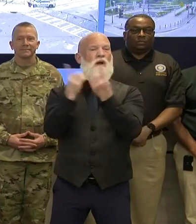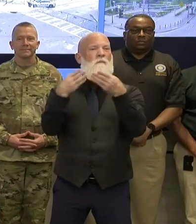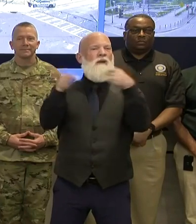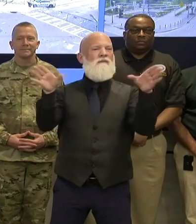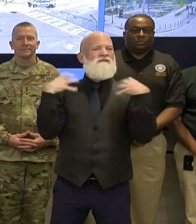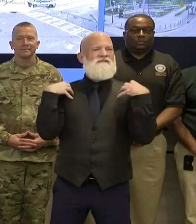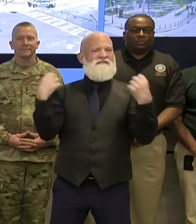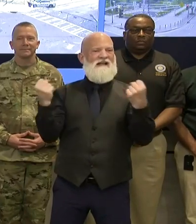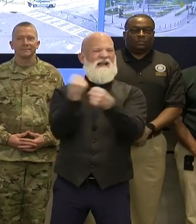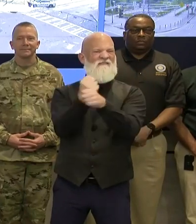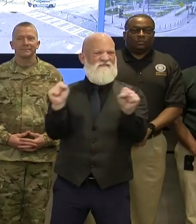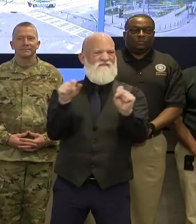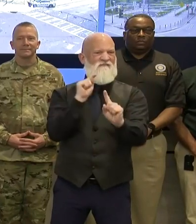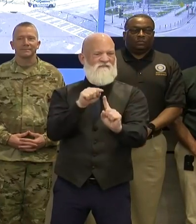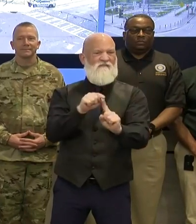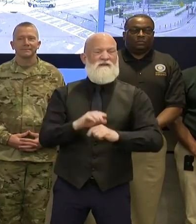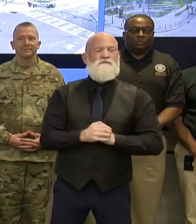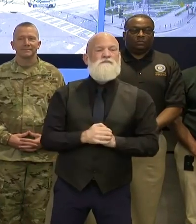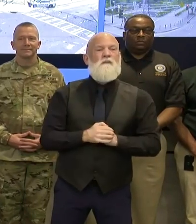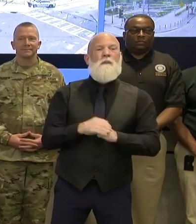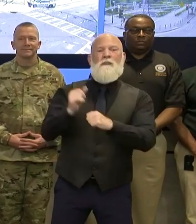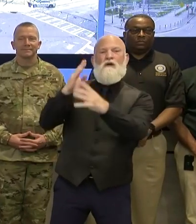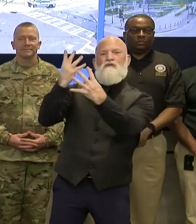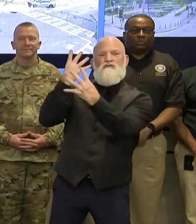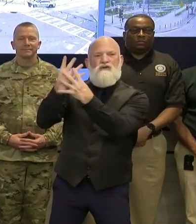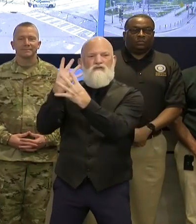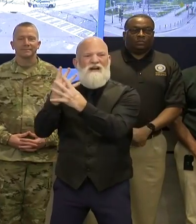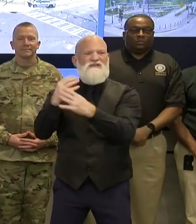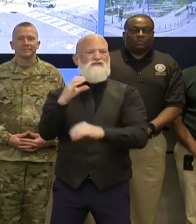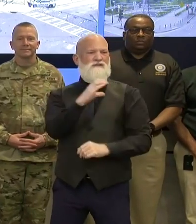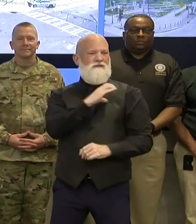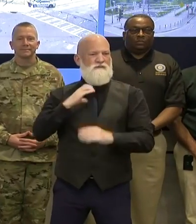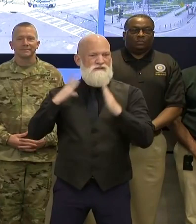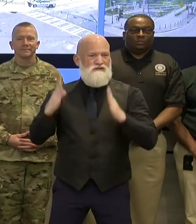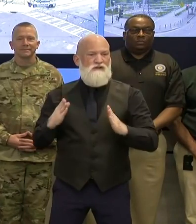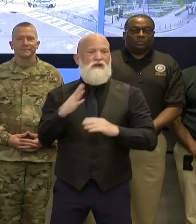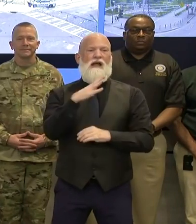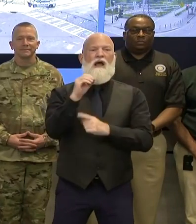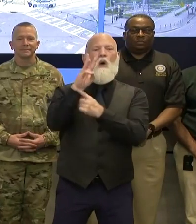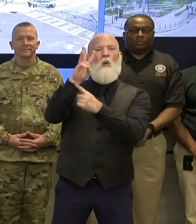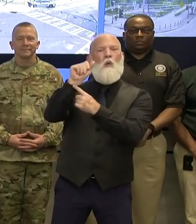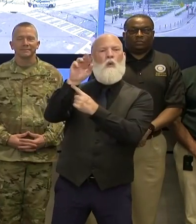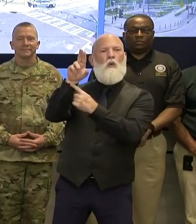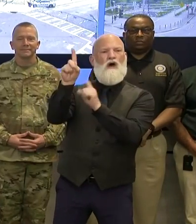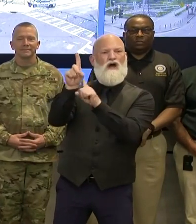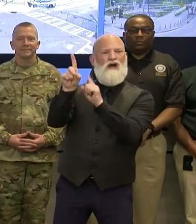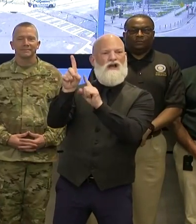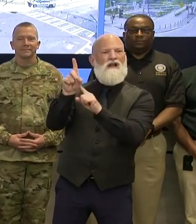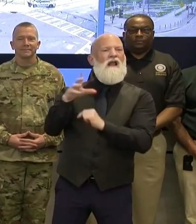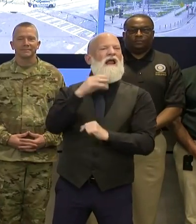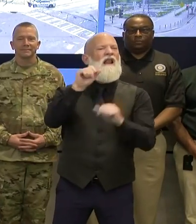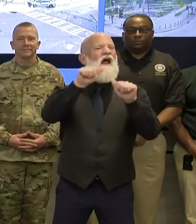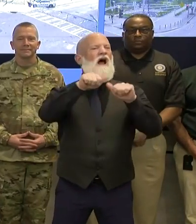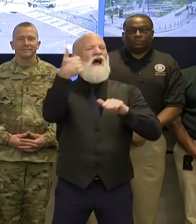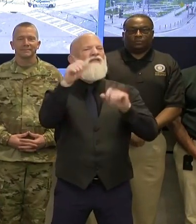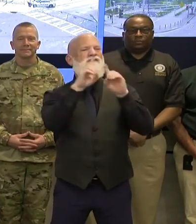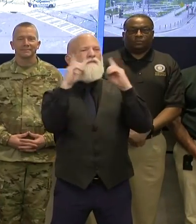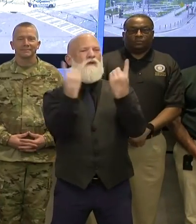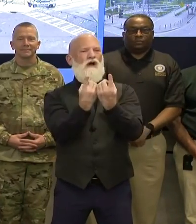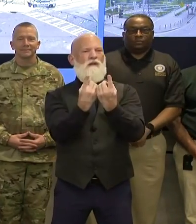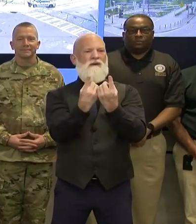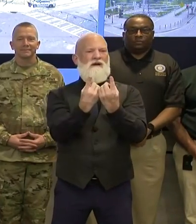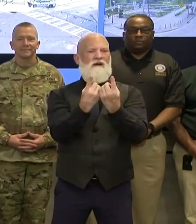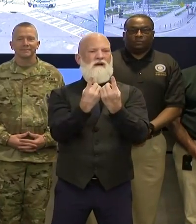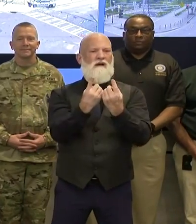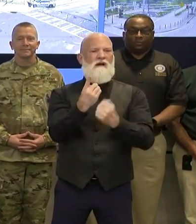Corrections Commissioner Tim Ward and the Assistant Commissioner Ahmad Holt with us today. Also, Department of Juvenile Justice Commissioner